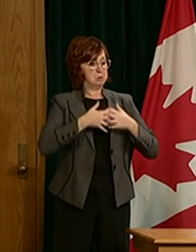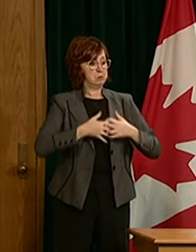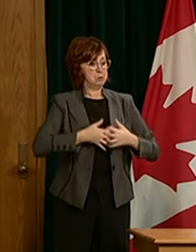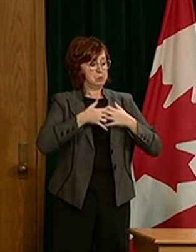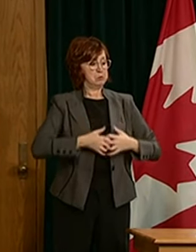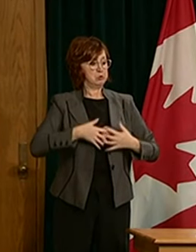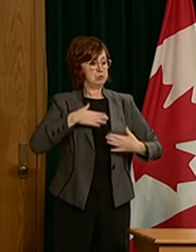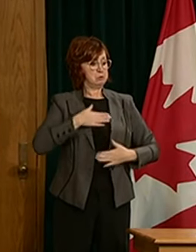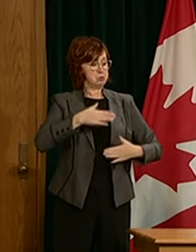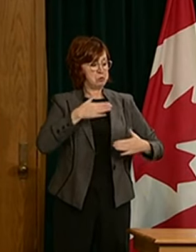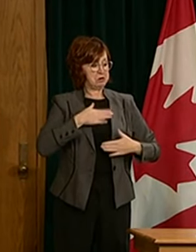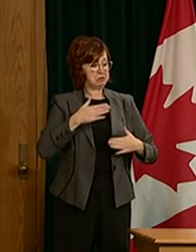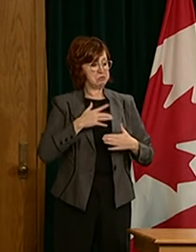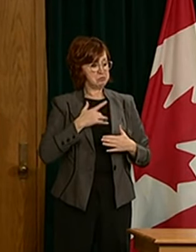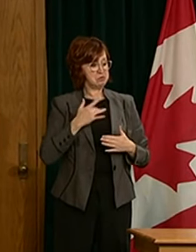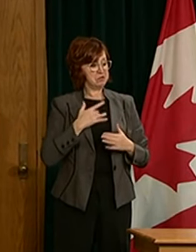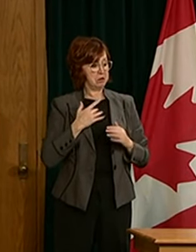few weeks.